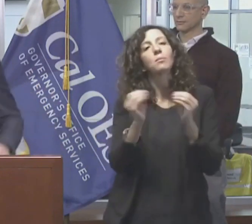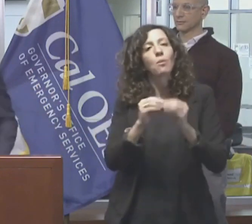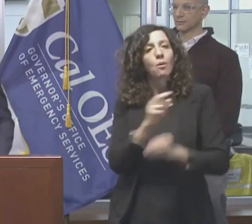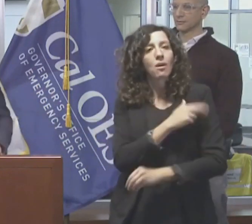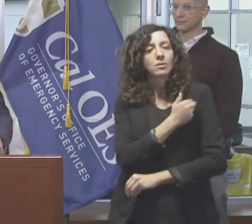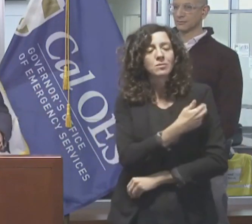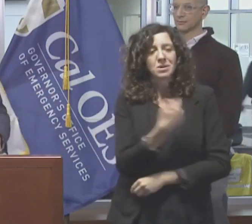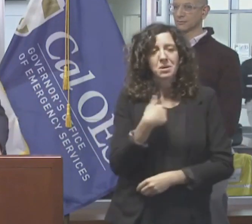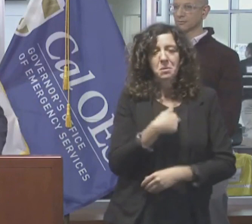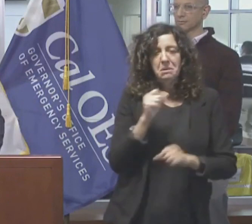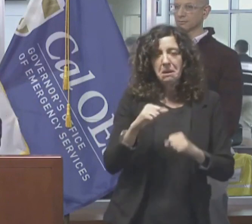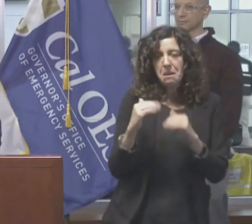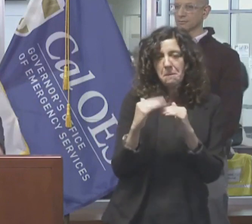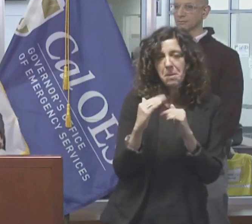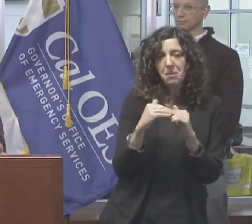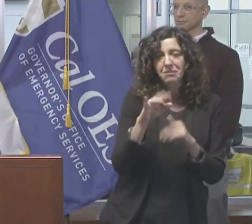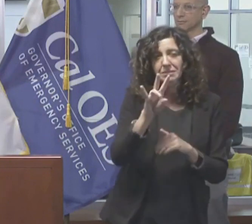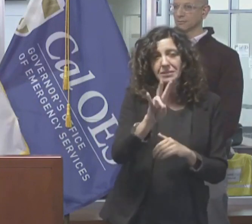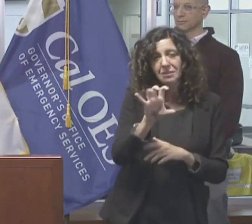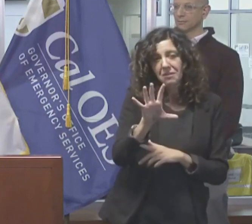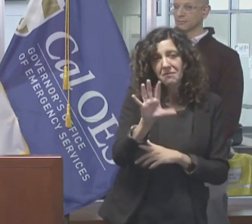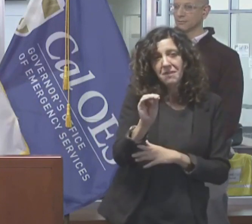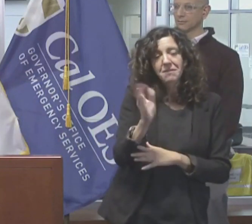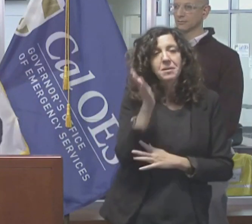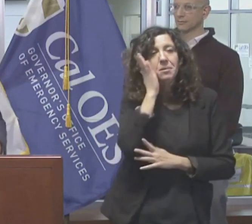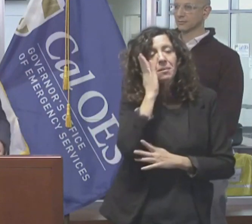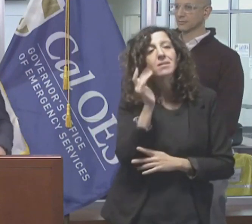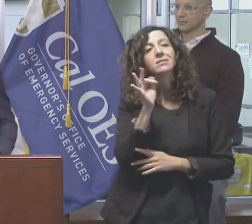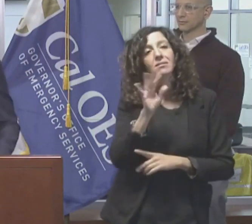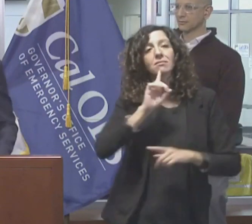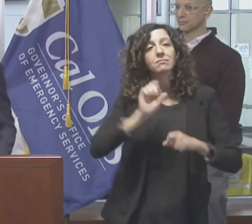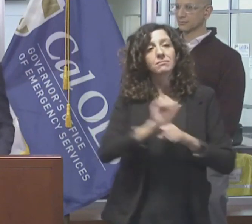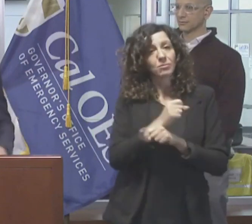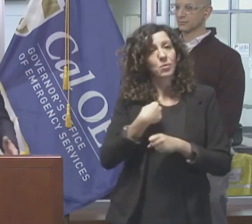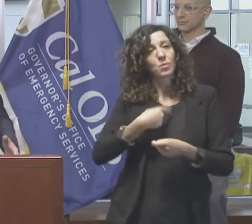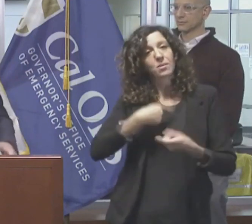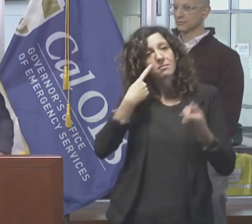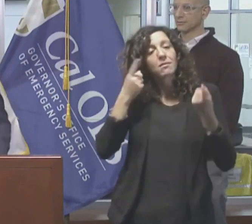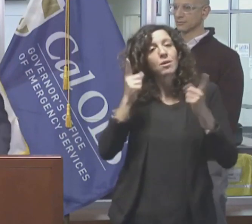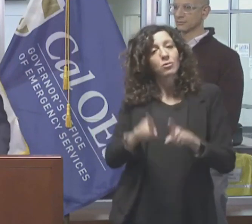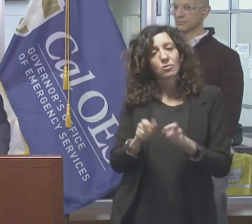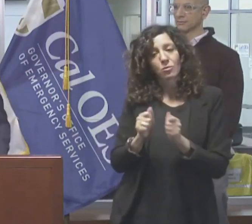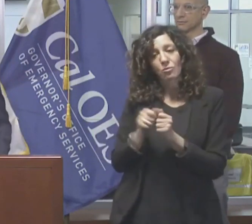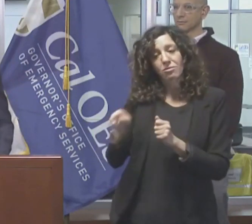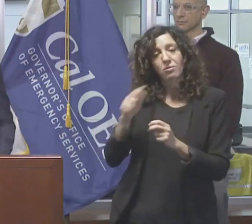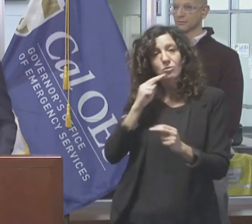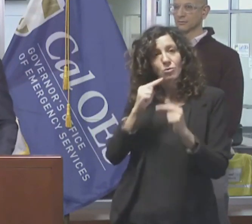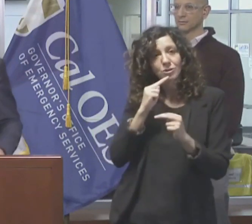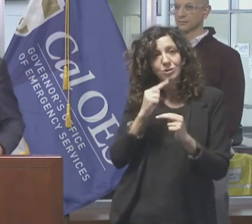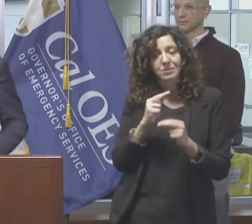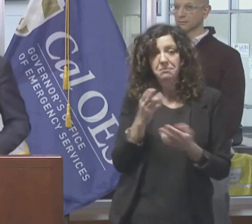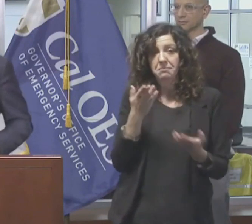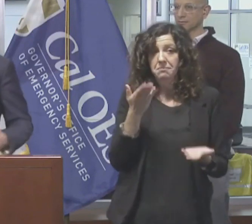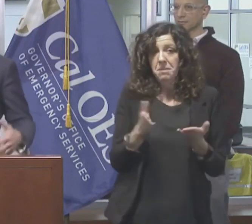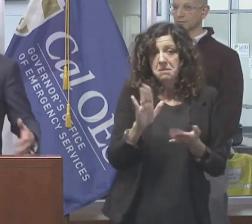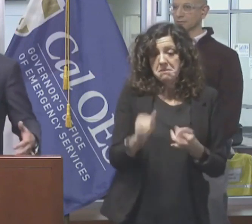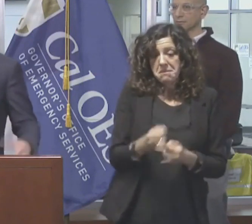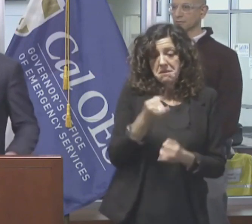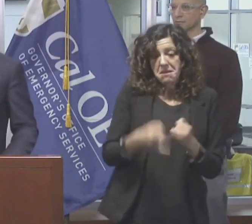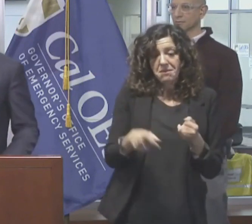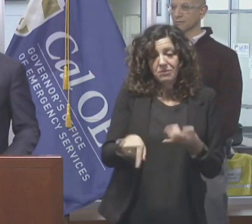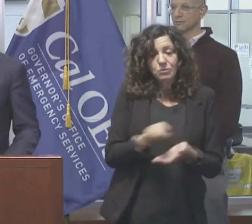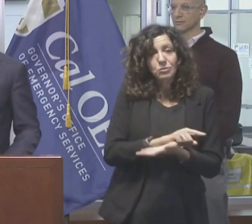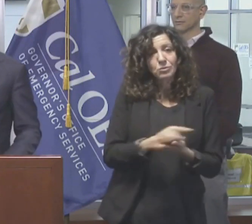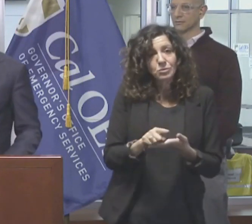minimum 750 beds that we'll get up if these negotiations are successful just by the end of the week in